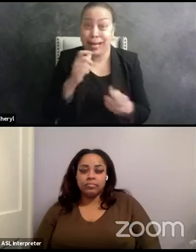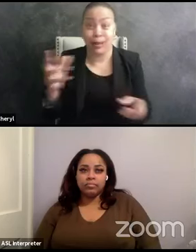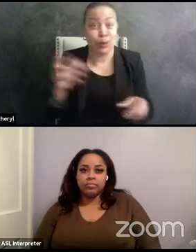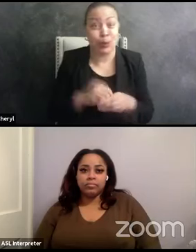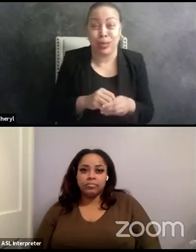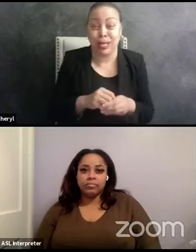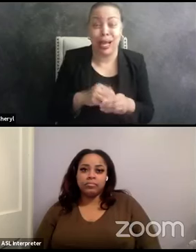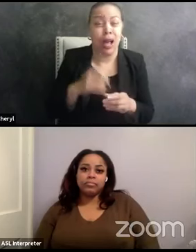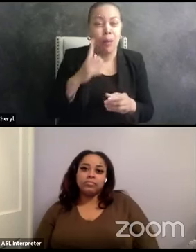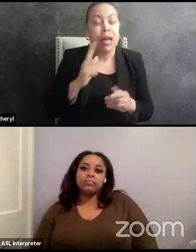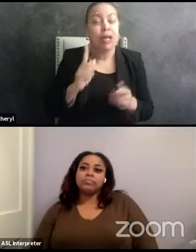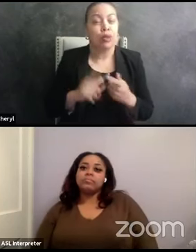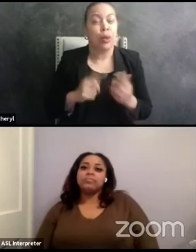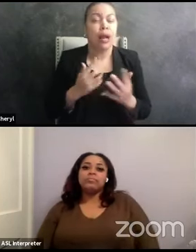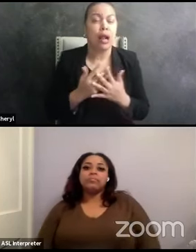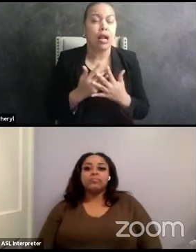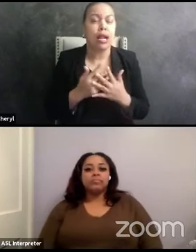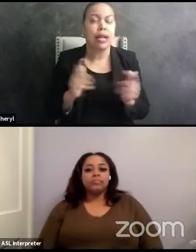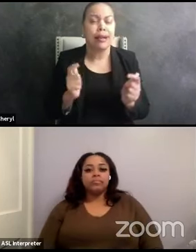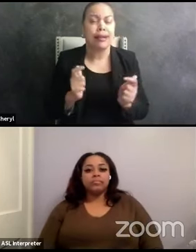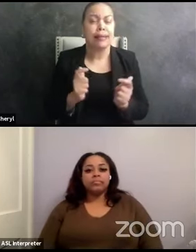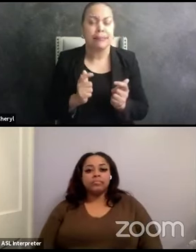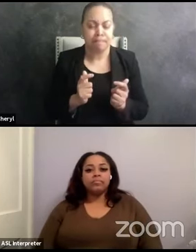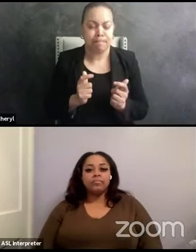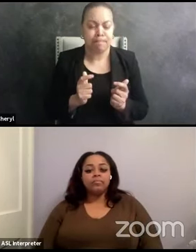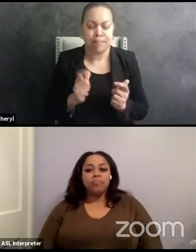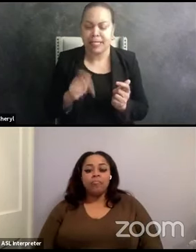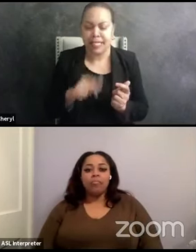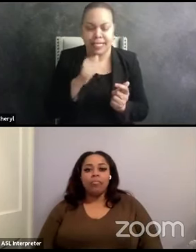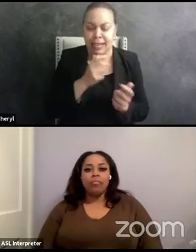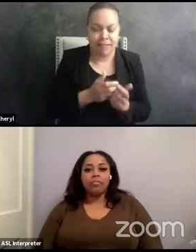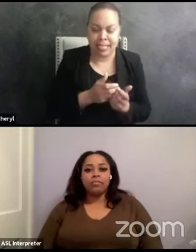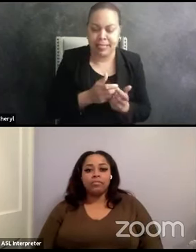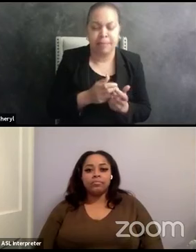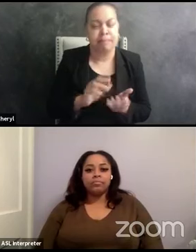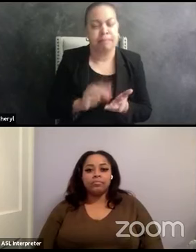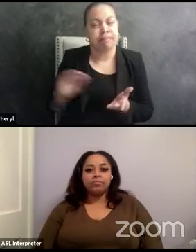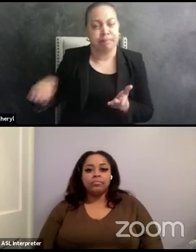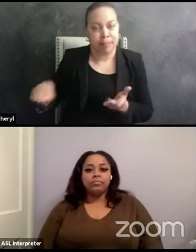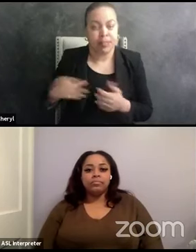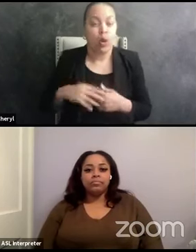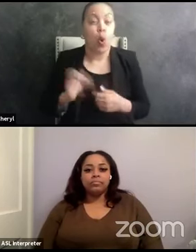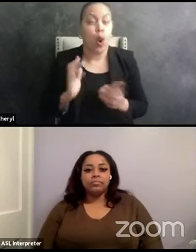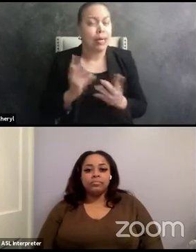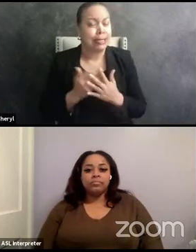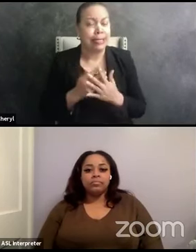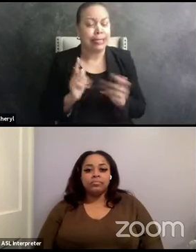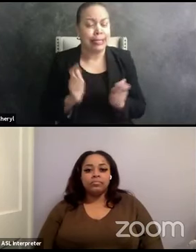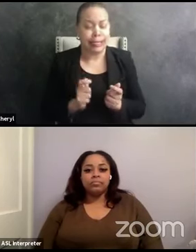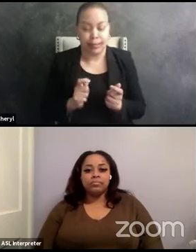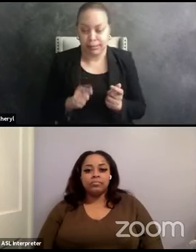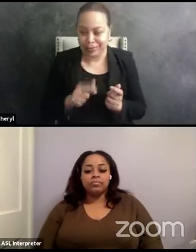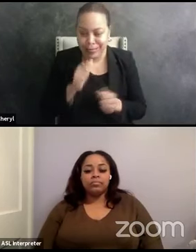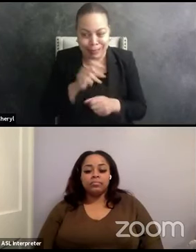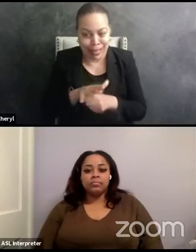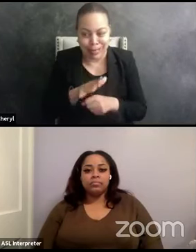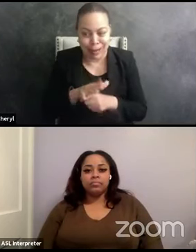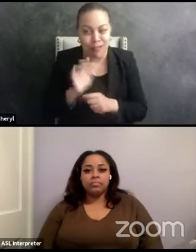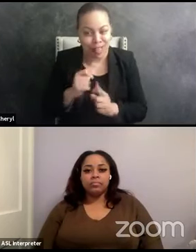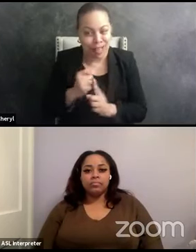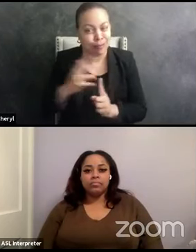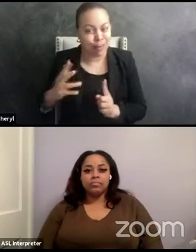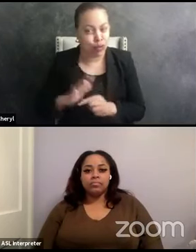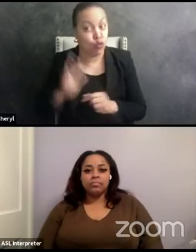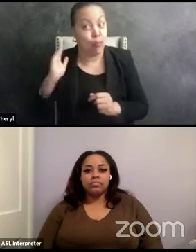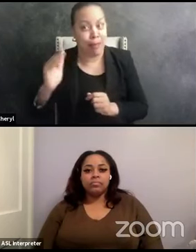fit the book, or, we ran out of space, or I just, was like, oh, this would expand too much,